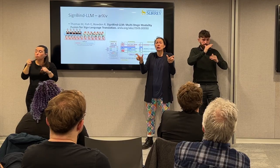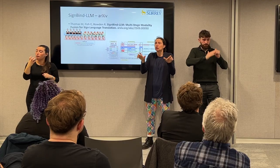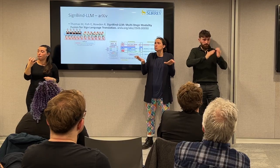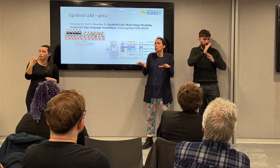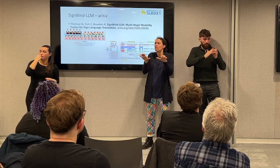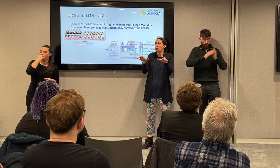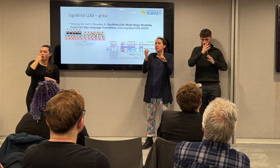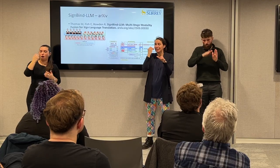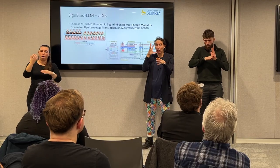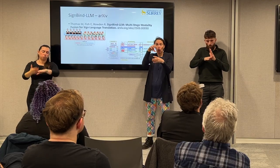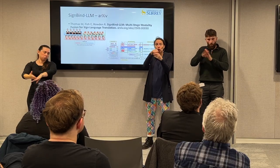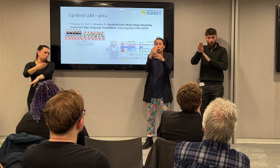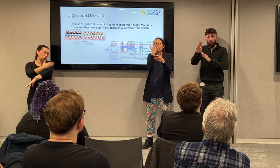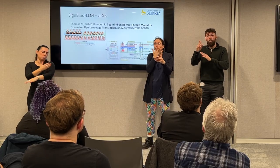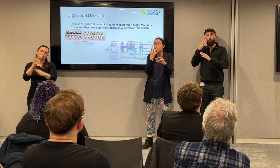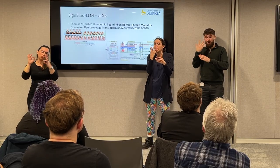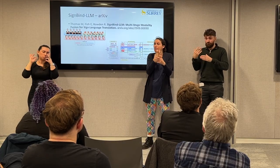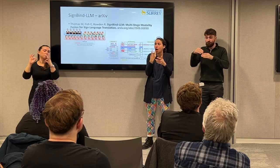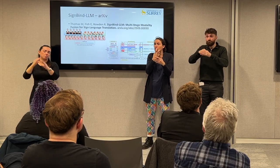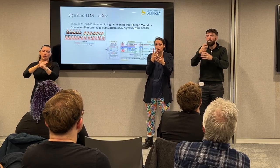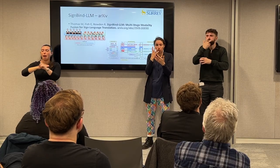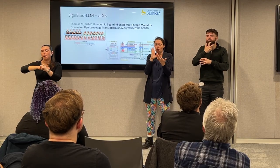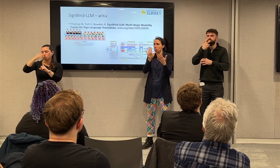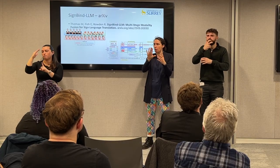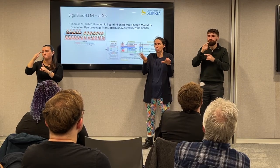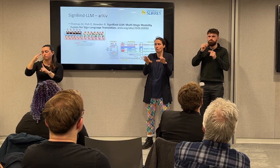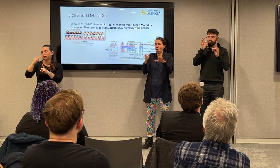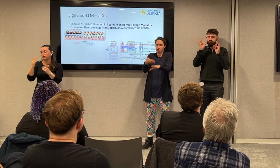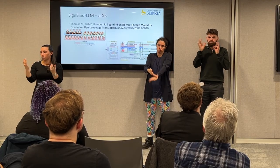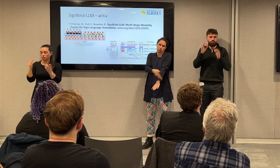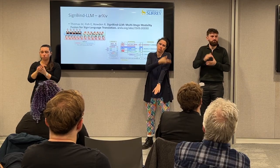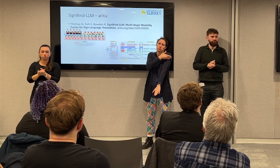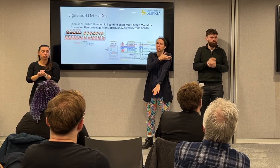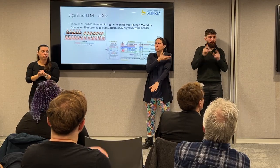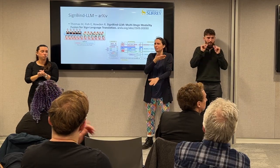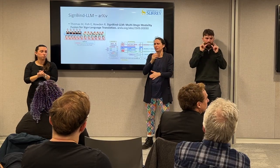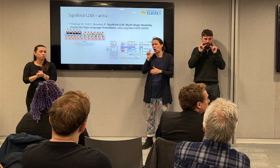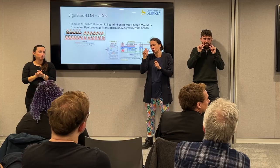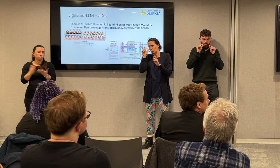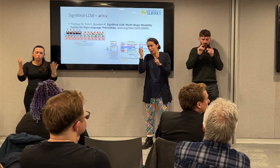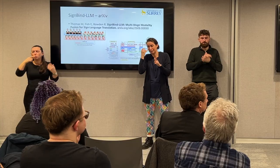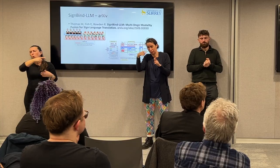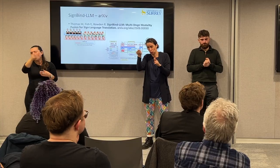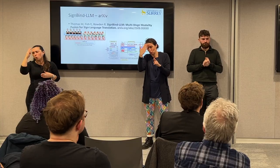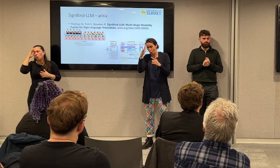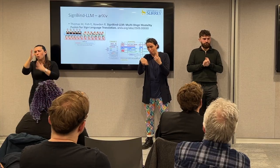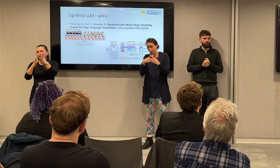including mouthings into them, which is not surprising if you know anything about sign.